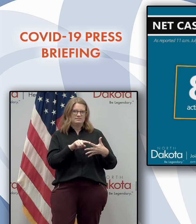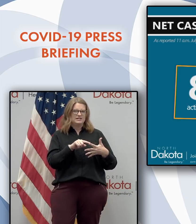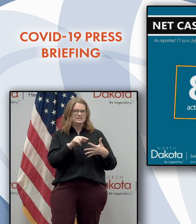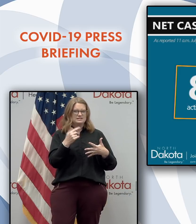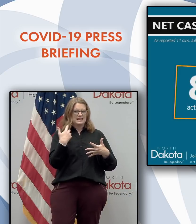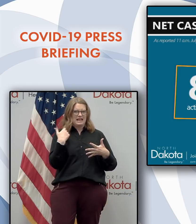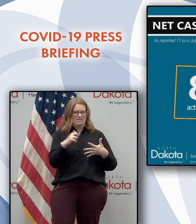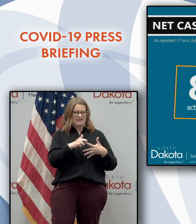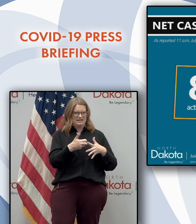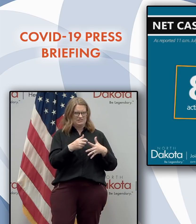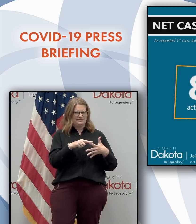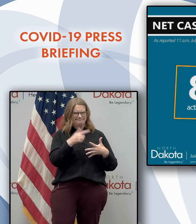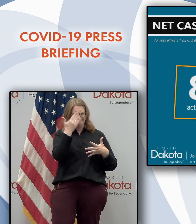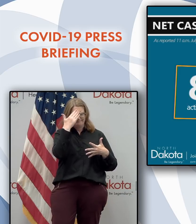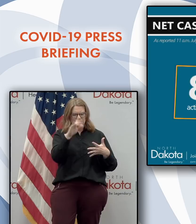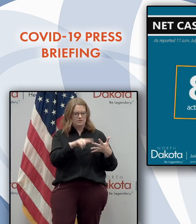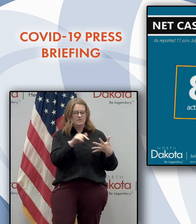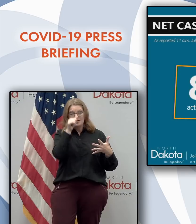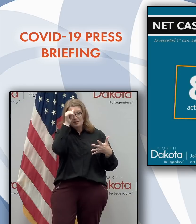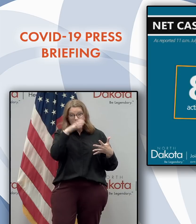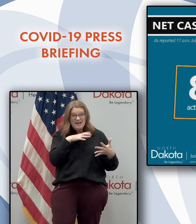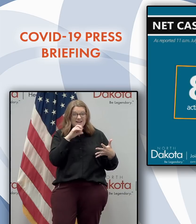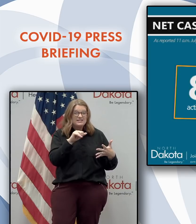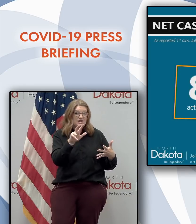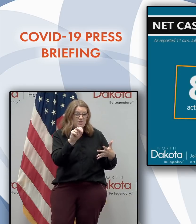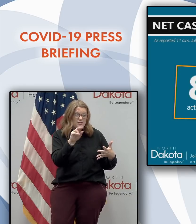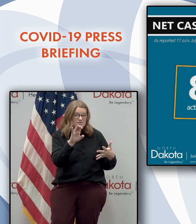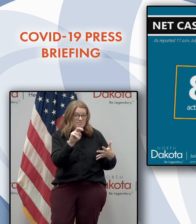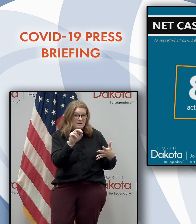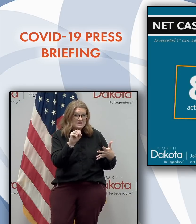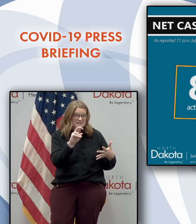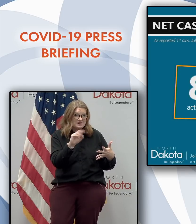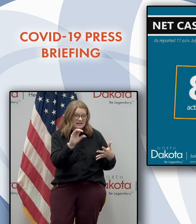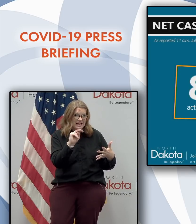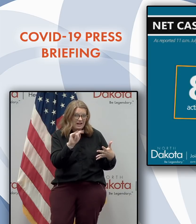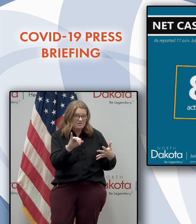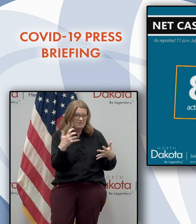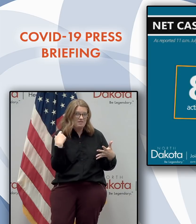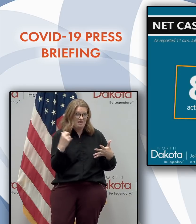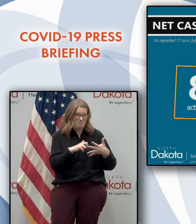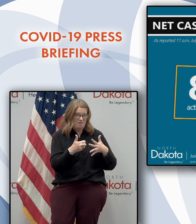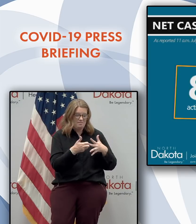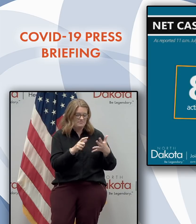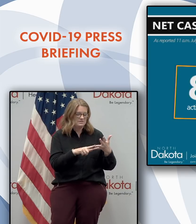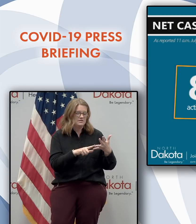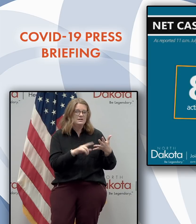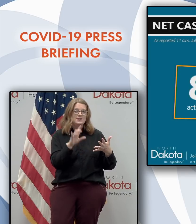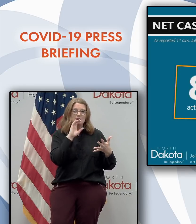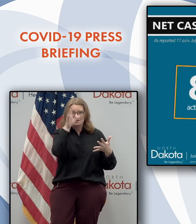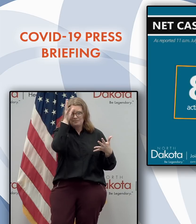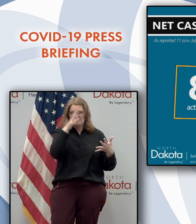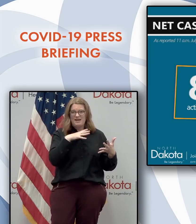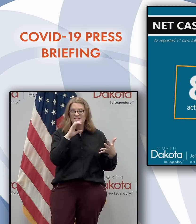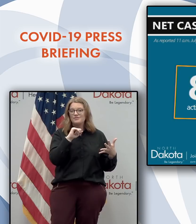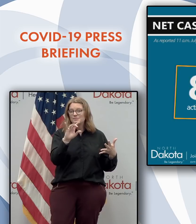unknown. A man in his 30s from Benson County with underlying health conditions. A man in his 80s from Burley with underlying health conditions.